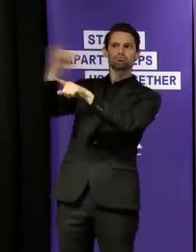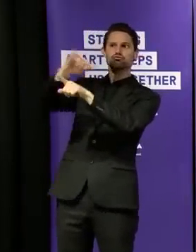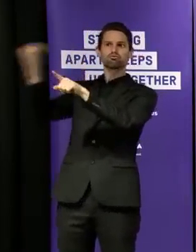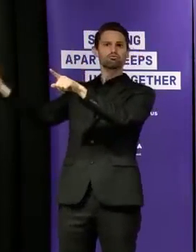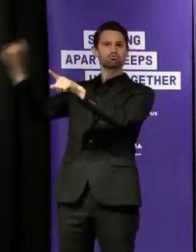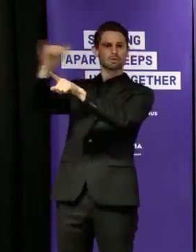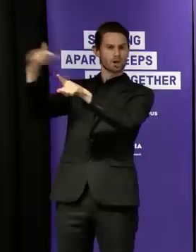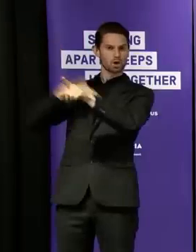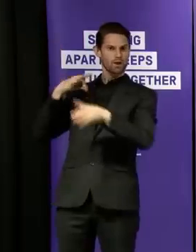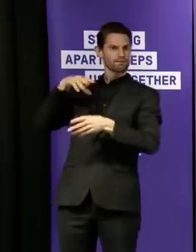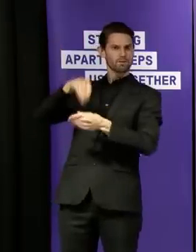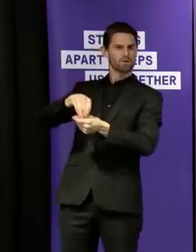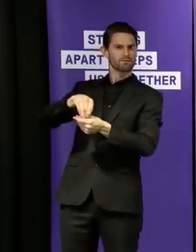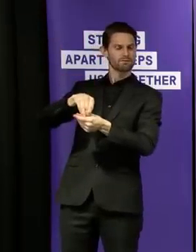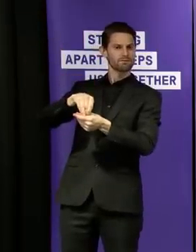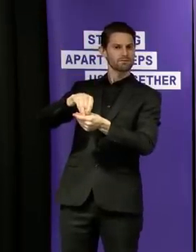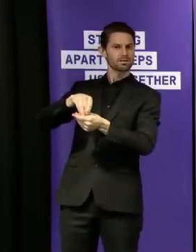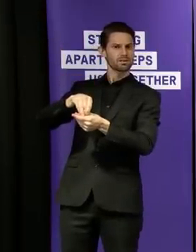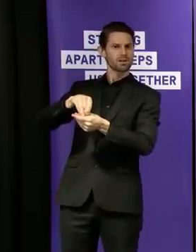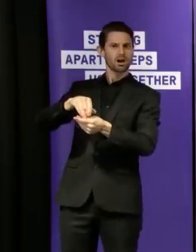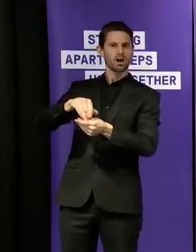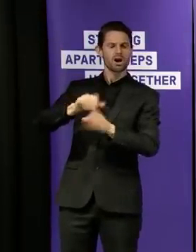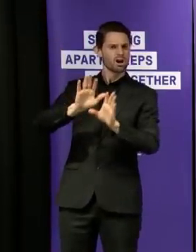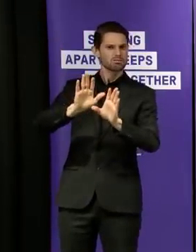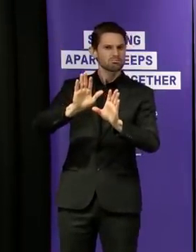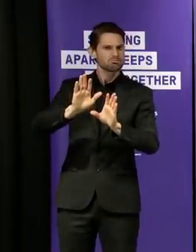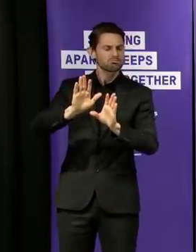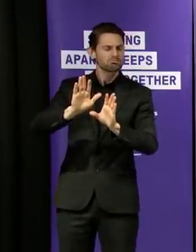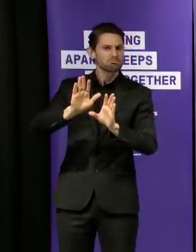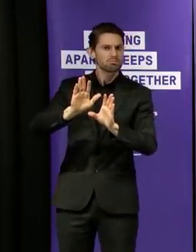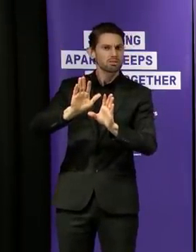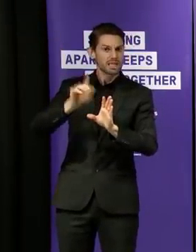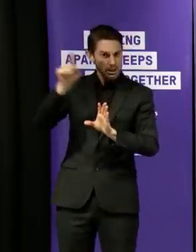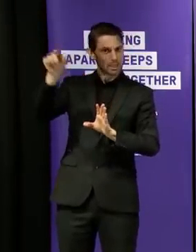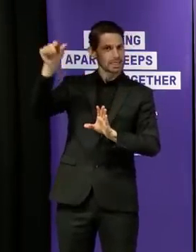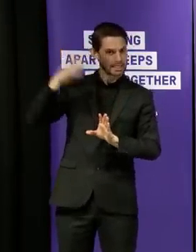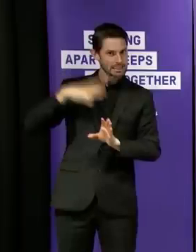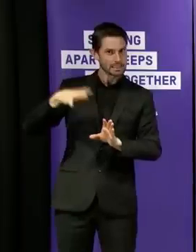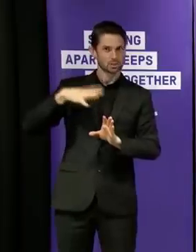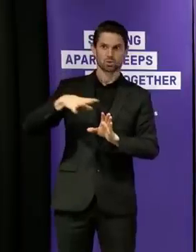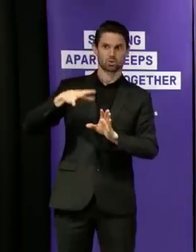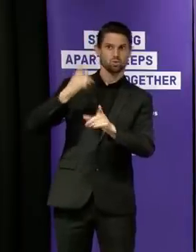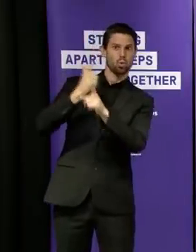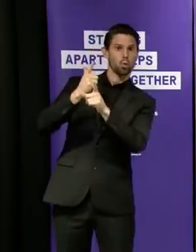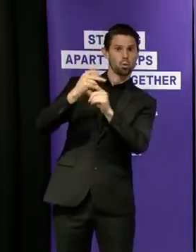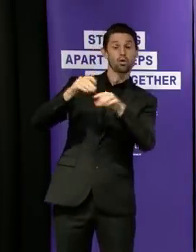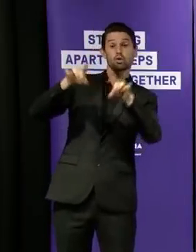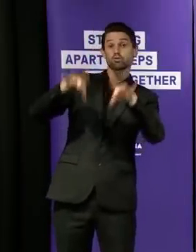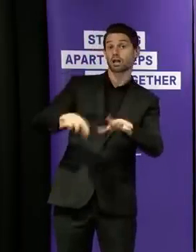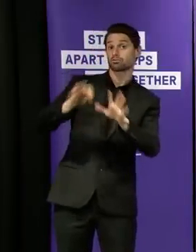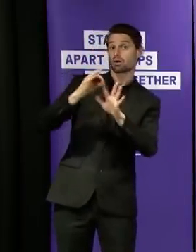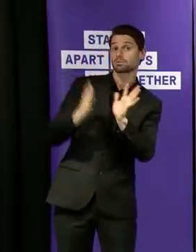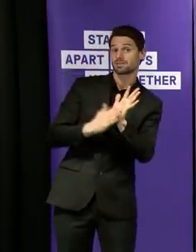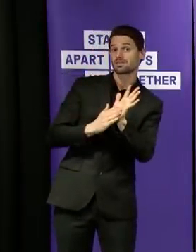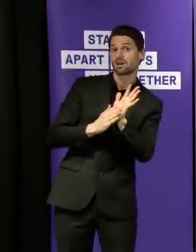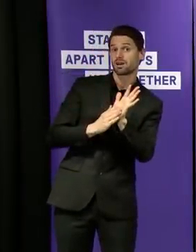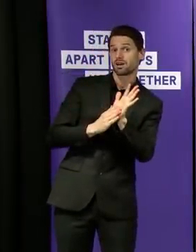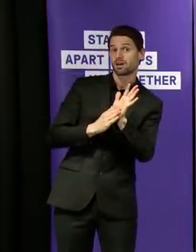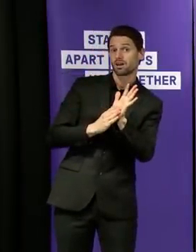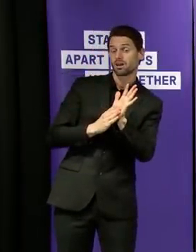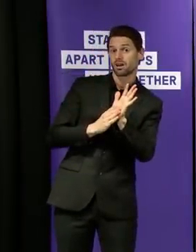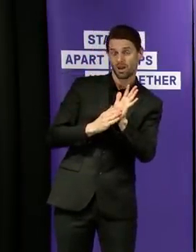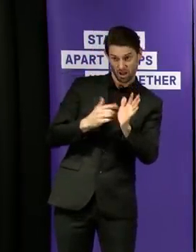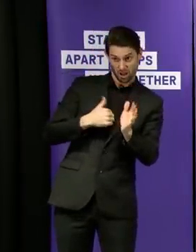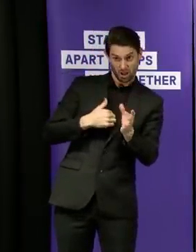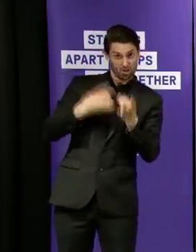well then let's talk about what else can happen. I don't want to shut our border, but he should have a conversation with his boss. He should have a conversation with the Prime Minister, who I've lost count of